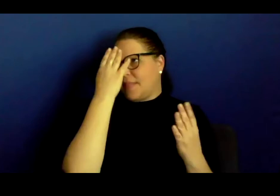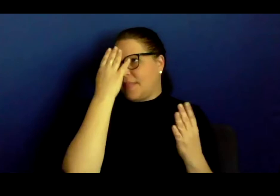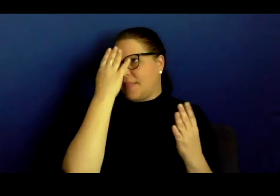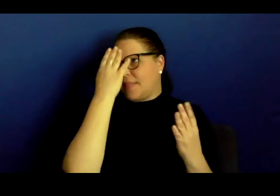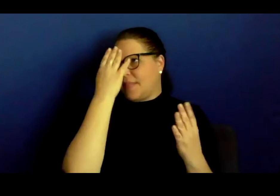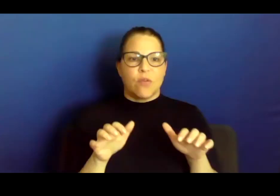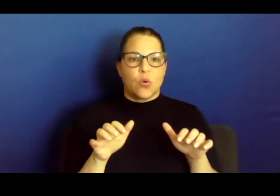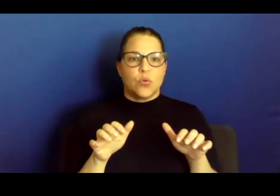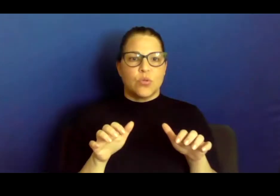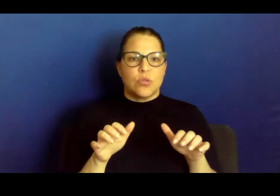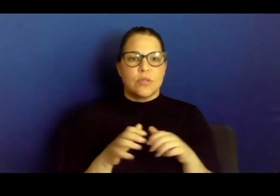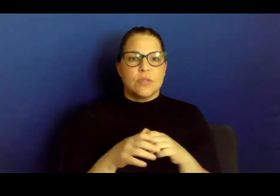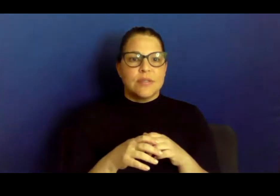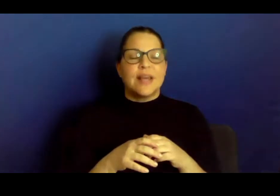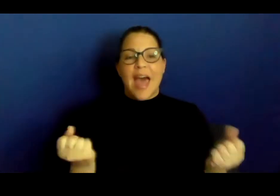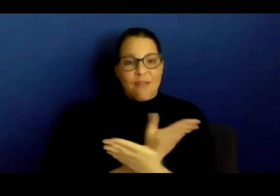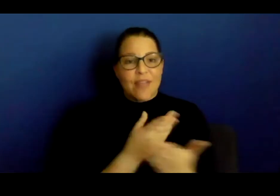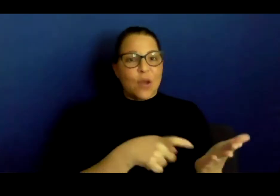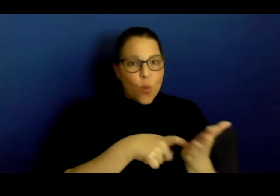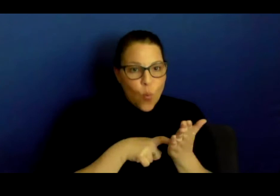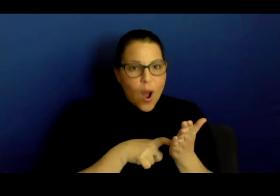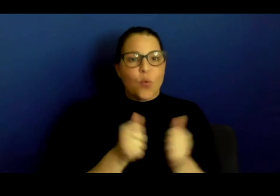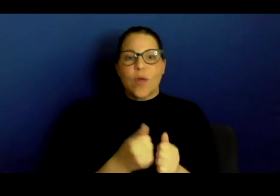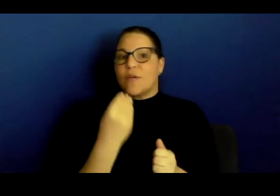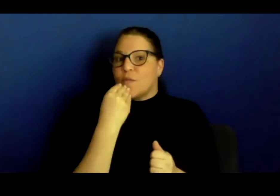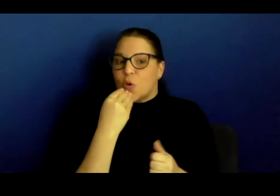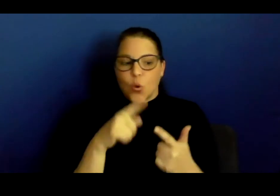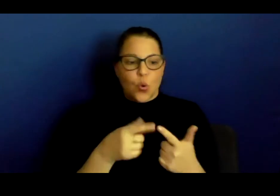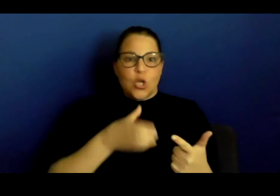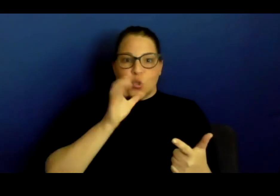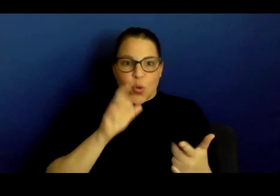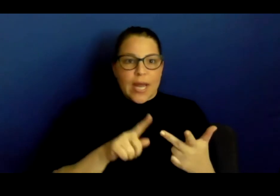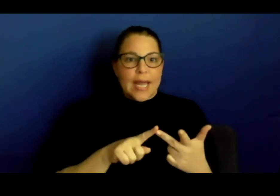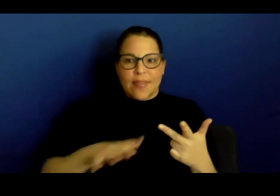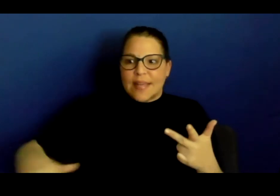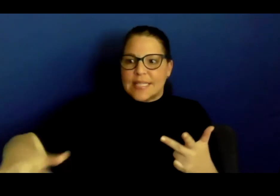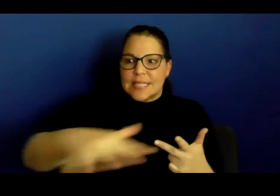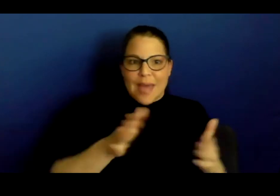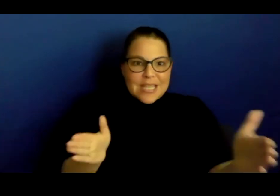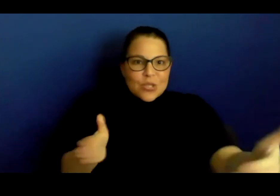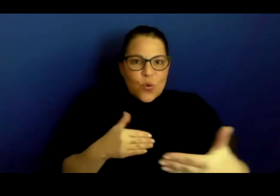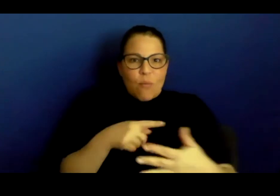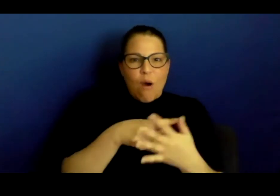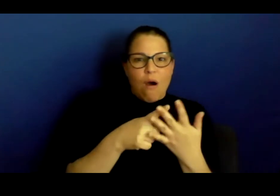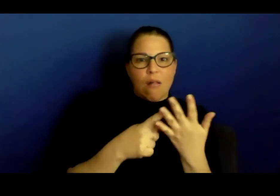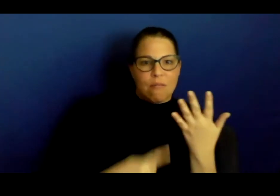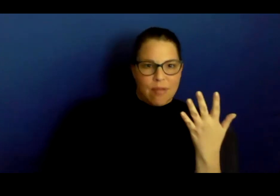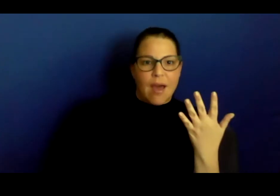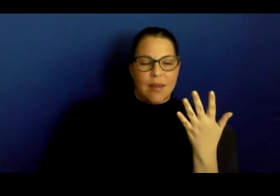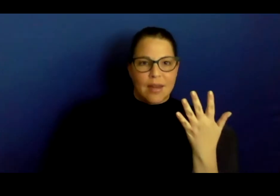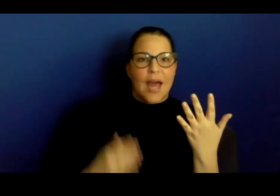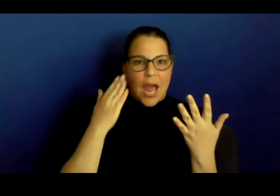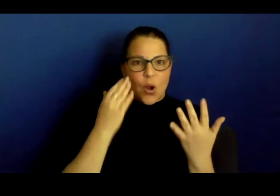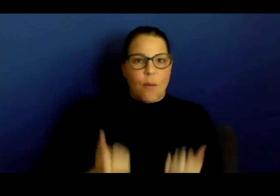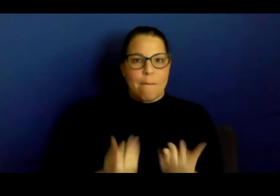Are they going to have everything that they need in terms of food, drinks, the space? All of these things, I know many